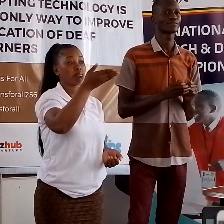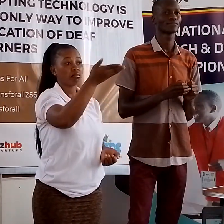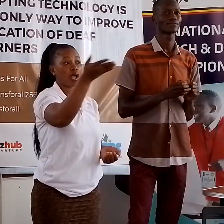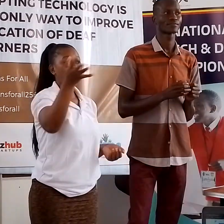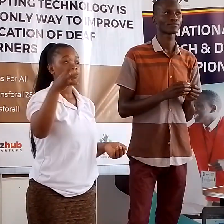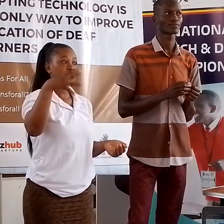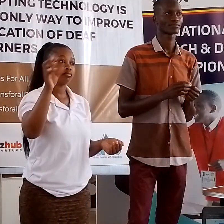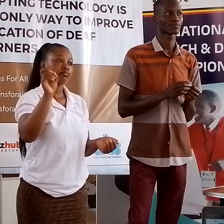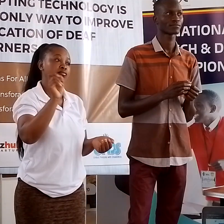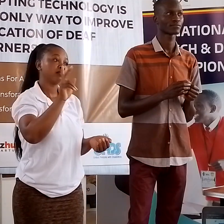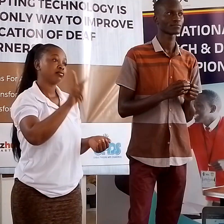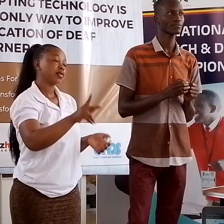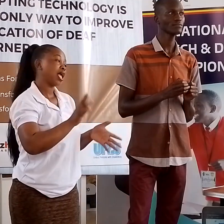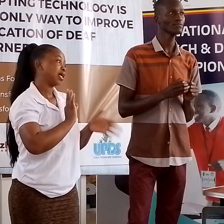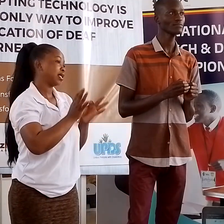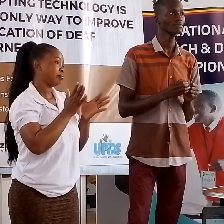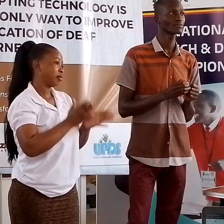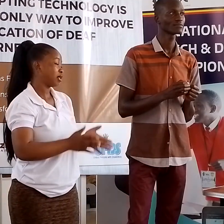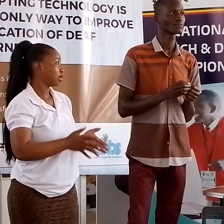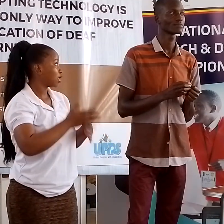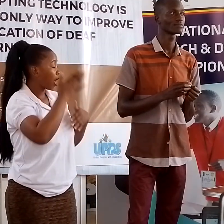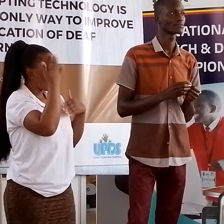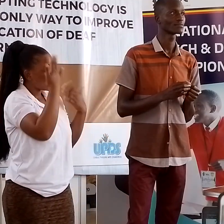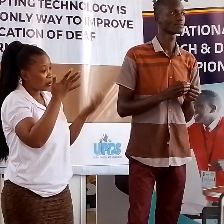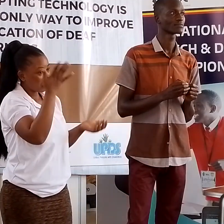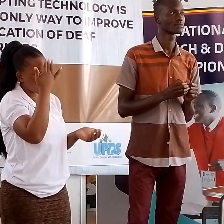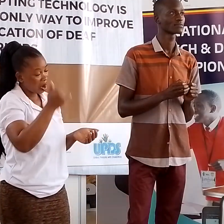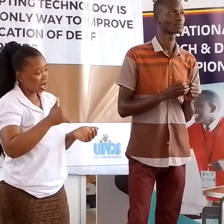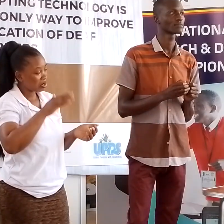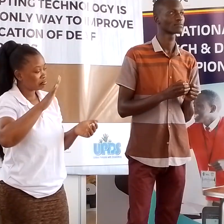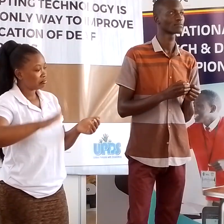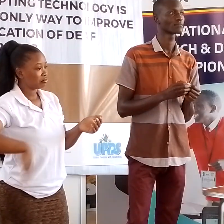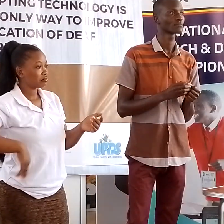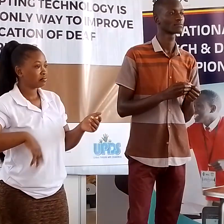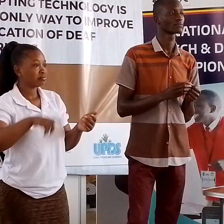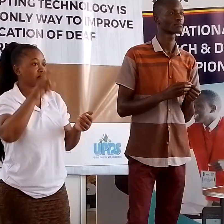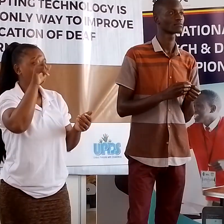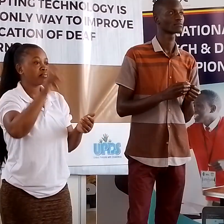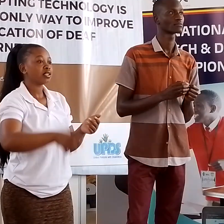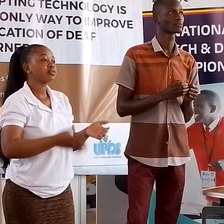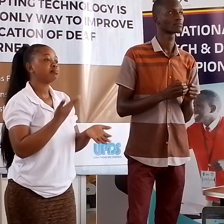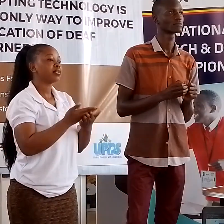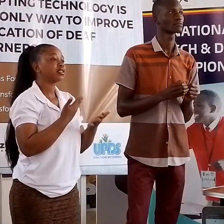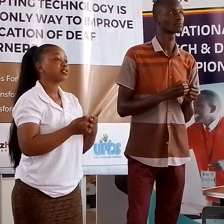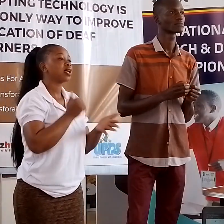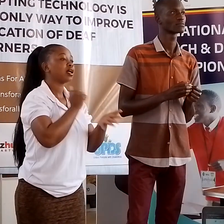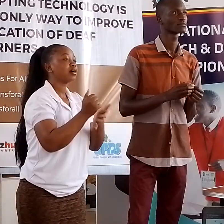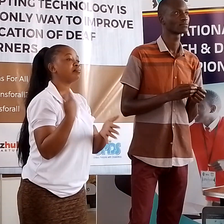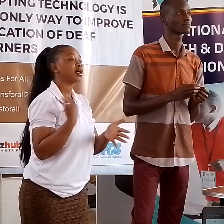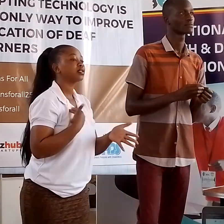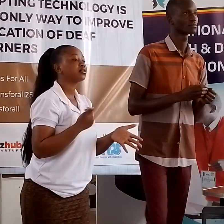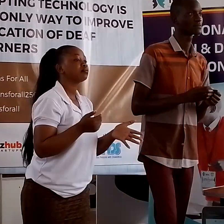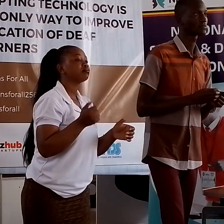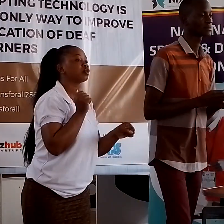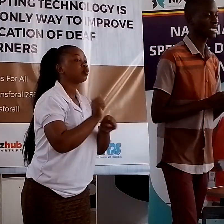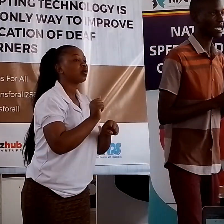Okay, my interpreters, I don't know why you delayed someone to operate for us the machine.